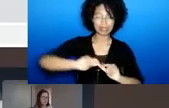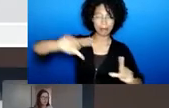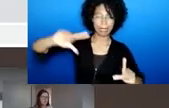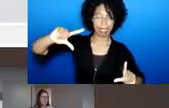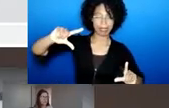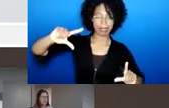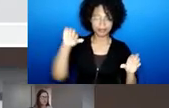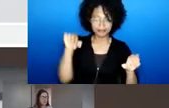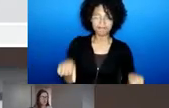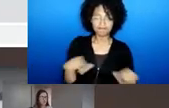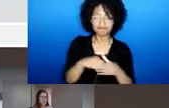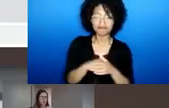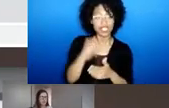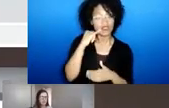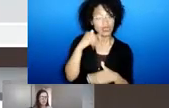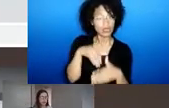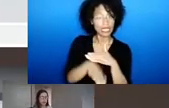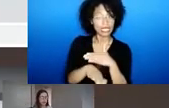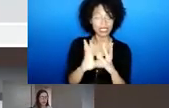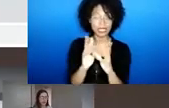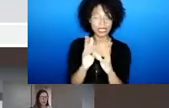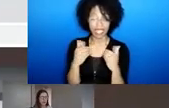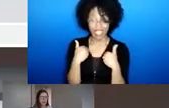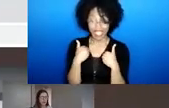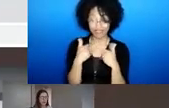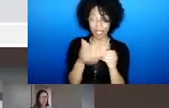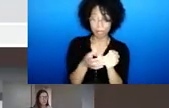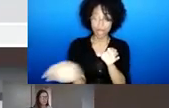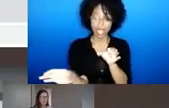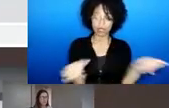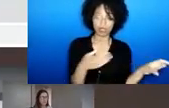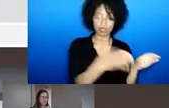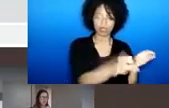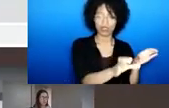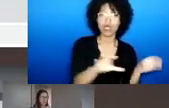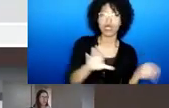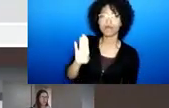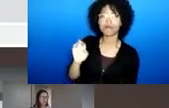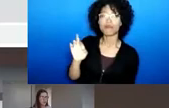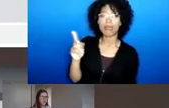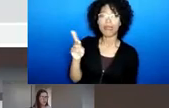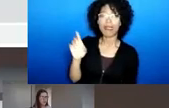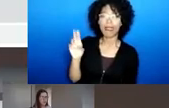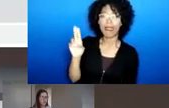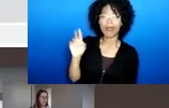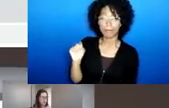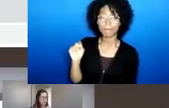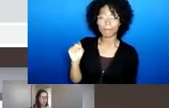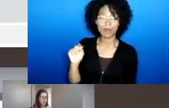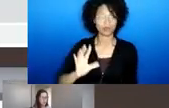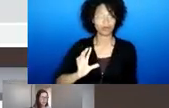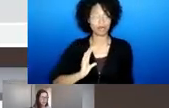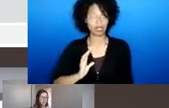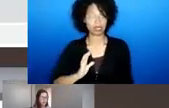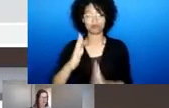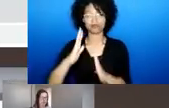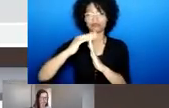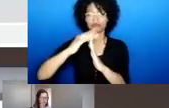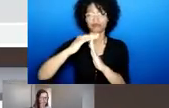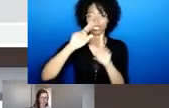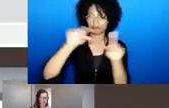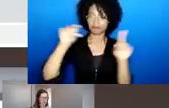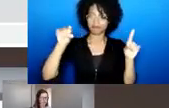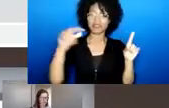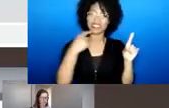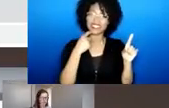session that specifically has breakouts or smaller subsessions, in the top toolbar, there's an icon